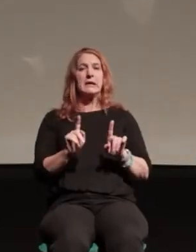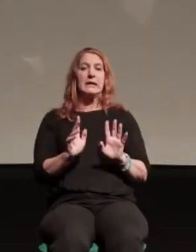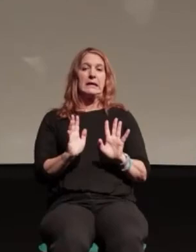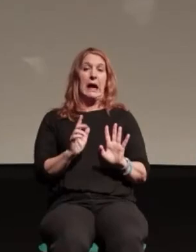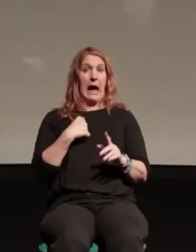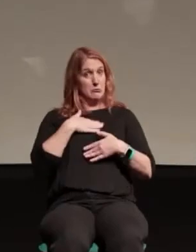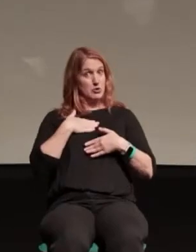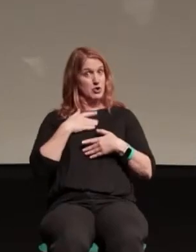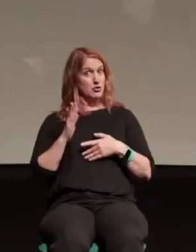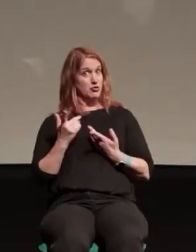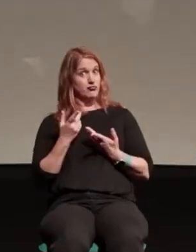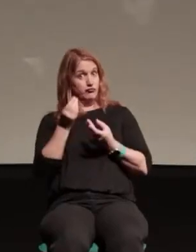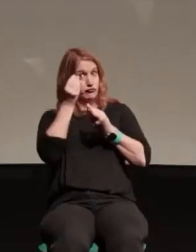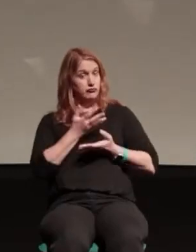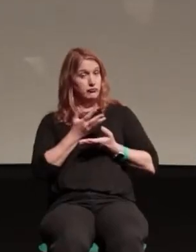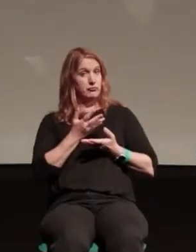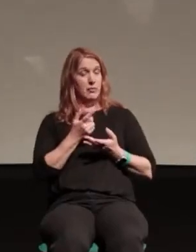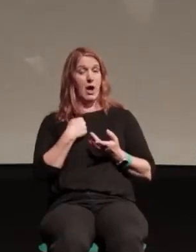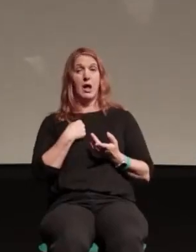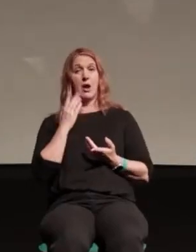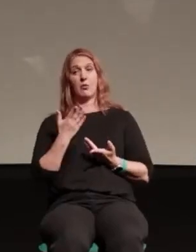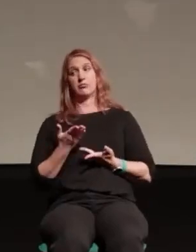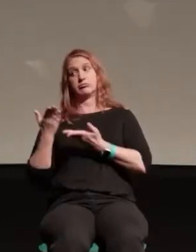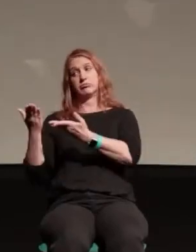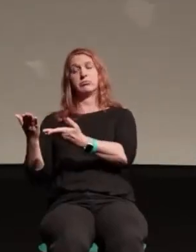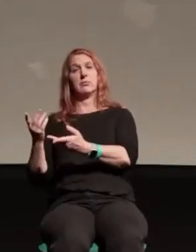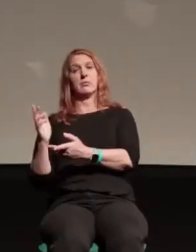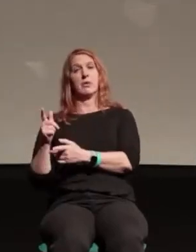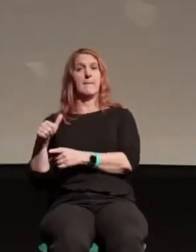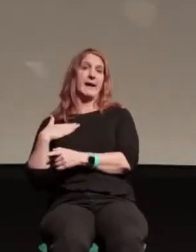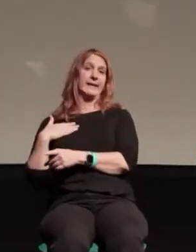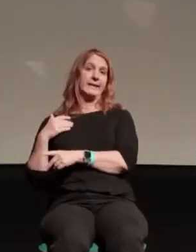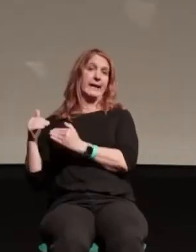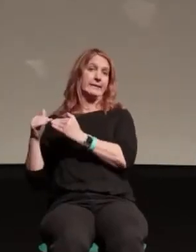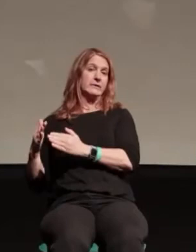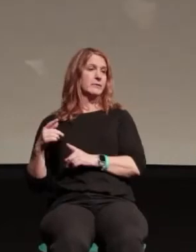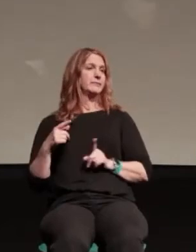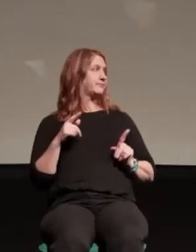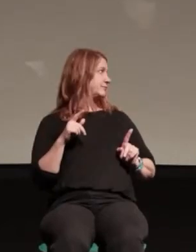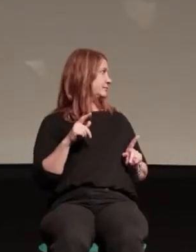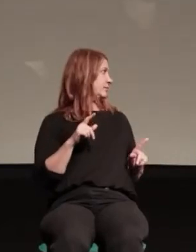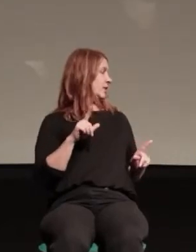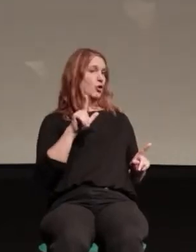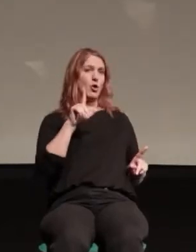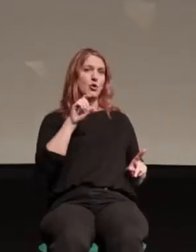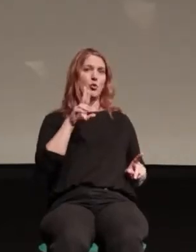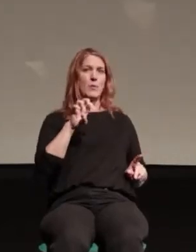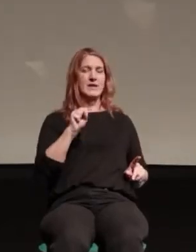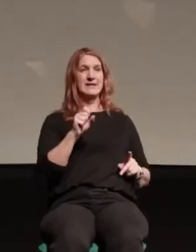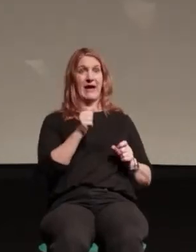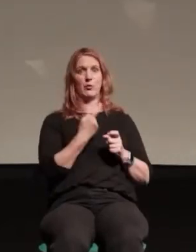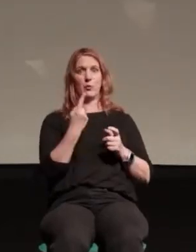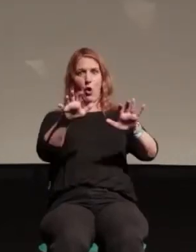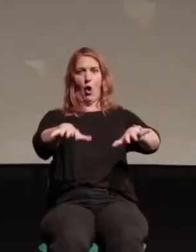I appreciate you raising the issue, and I'll certainly bring it back. I would say that everybody in this